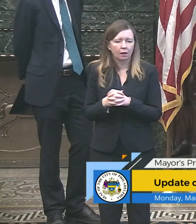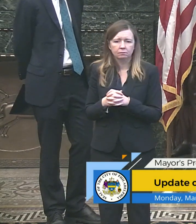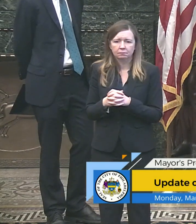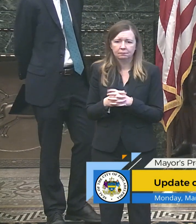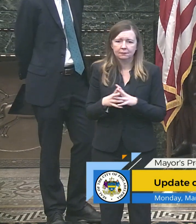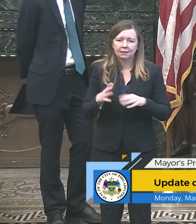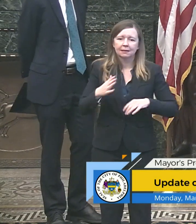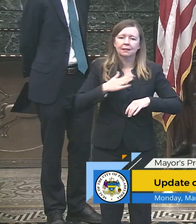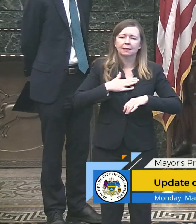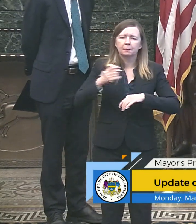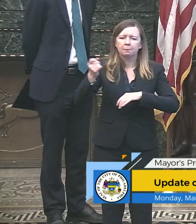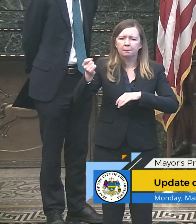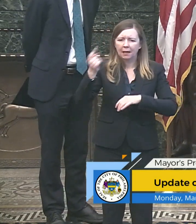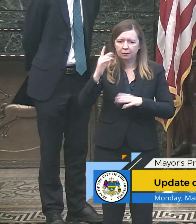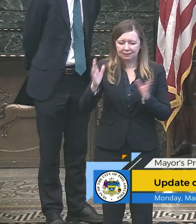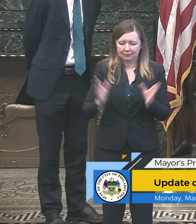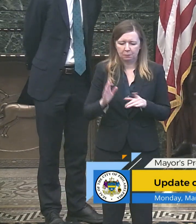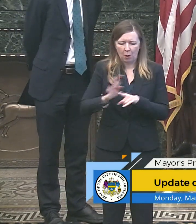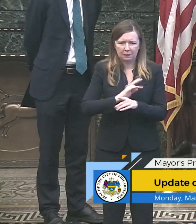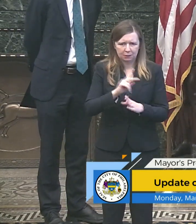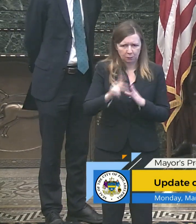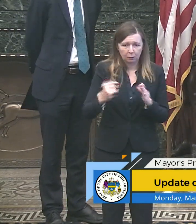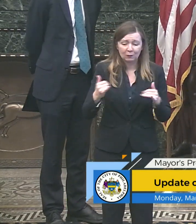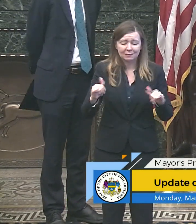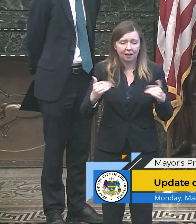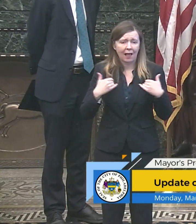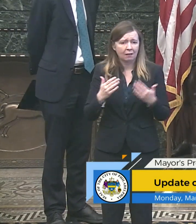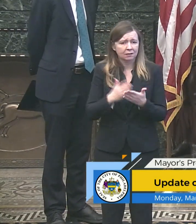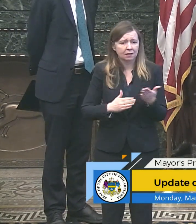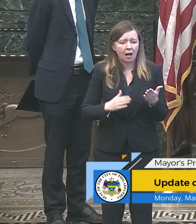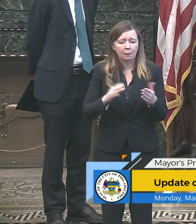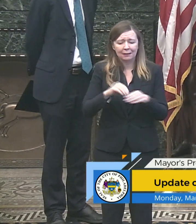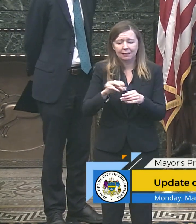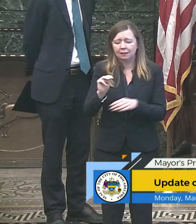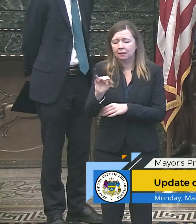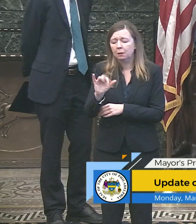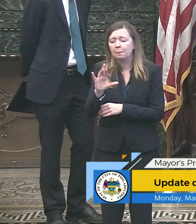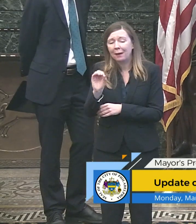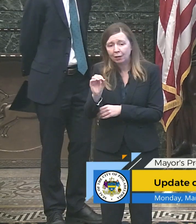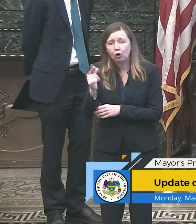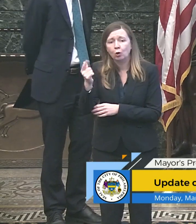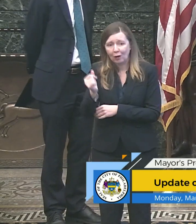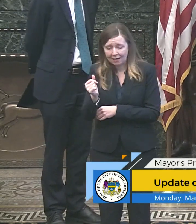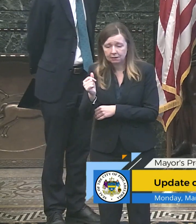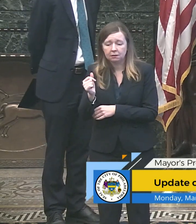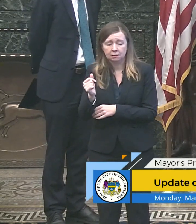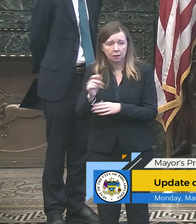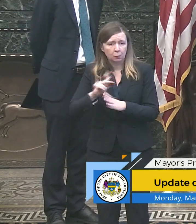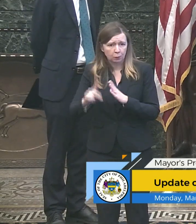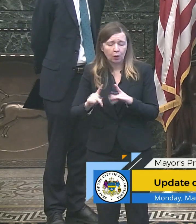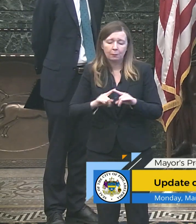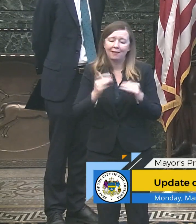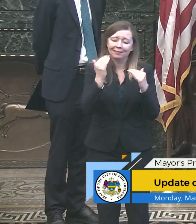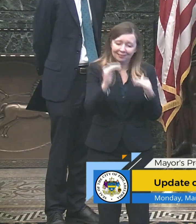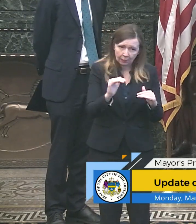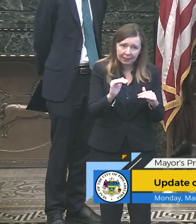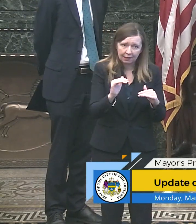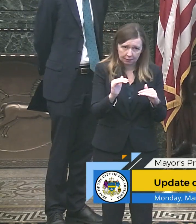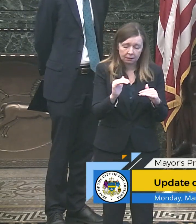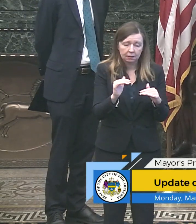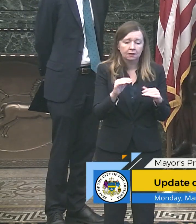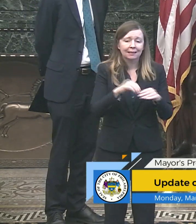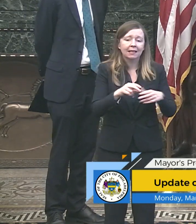My understanding is that we still have some capacity in the micro grant program, and there's limited capacity in the loan